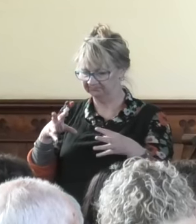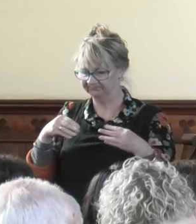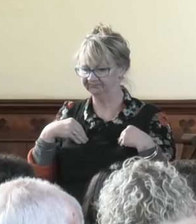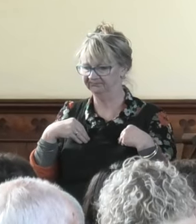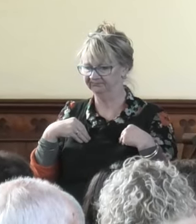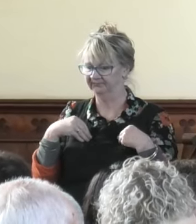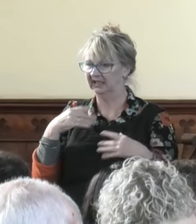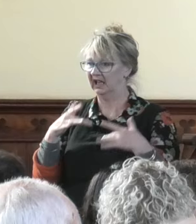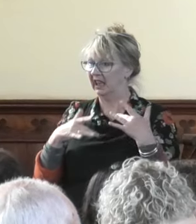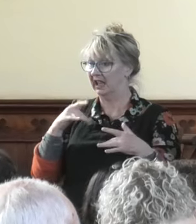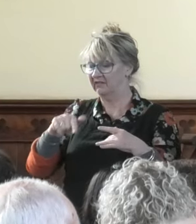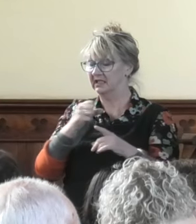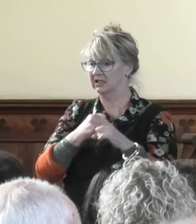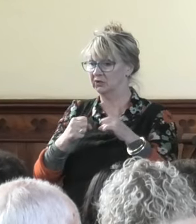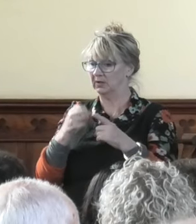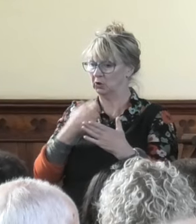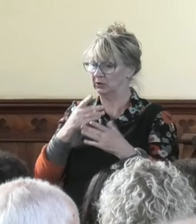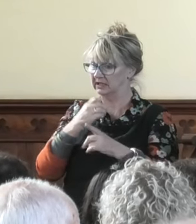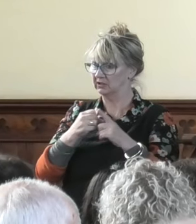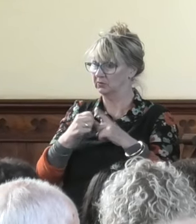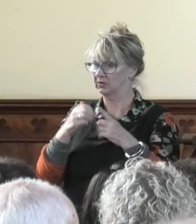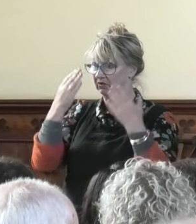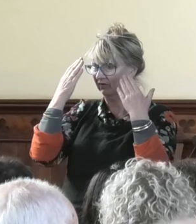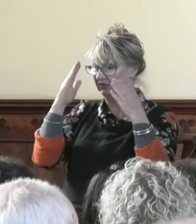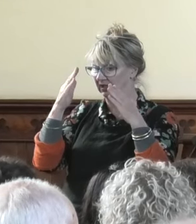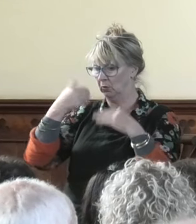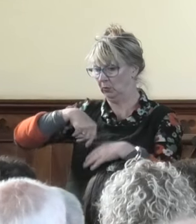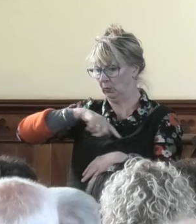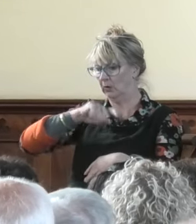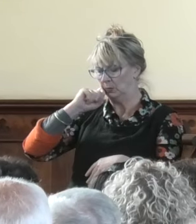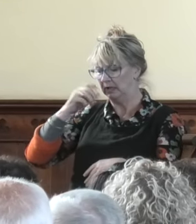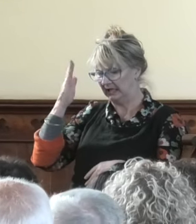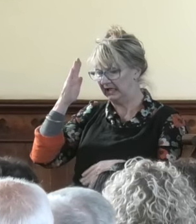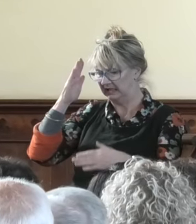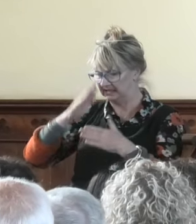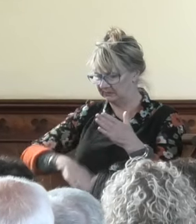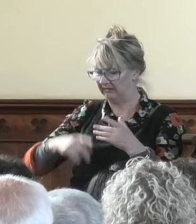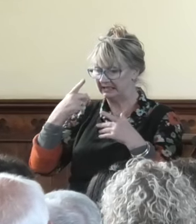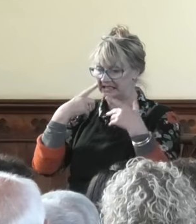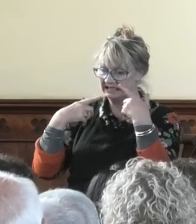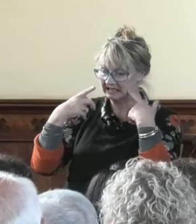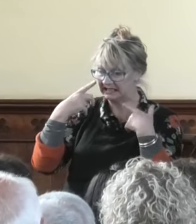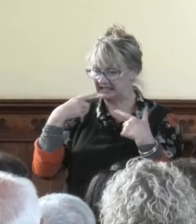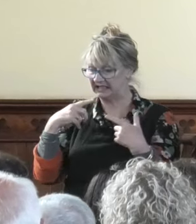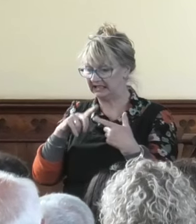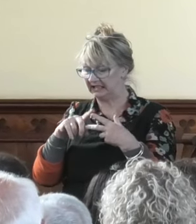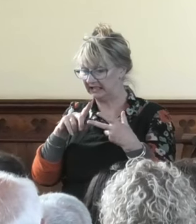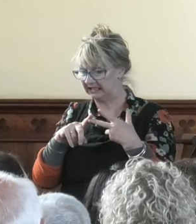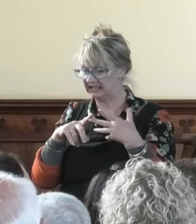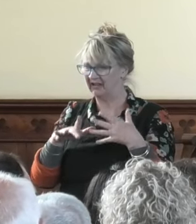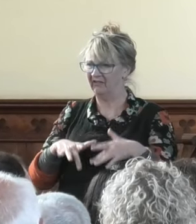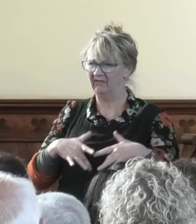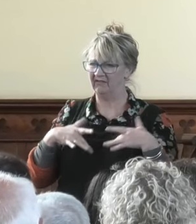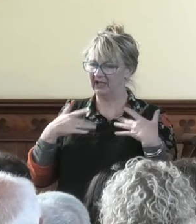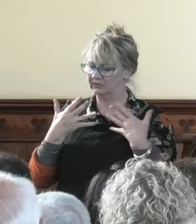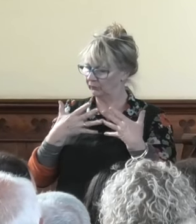occasion like this and on other occasions yet to be experienced, there will be tears which are accompanied by feelings